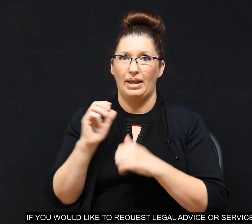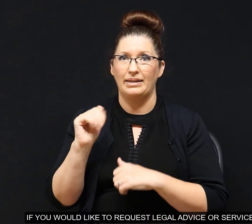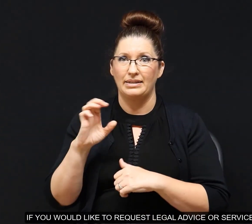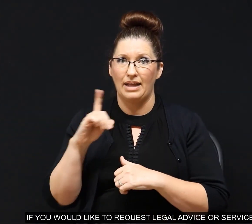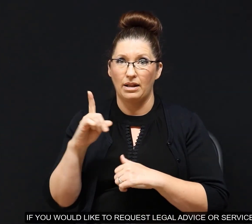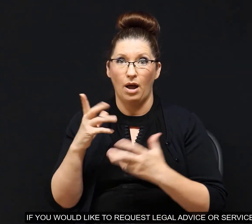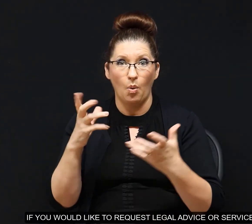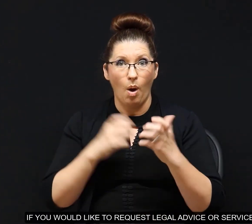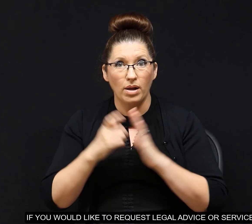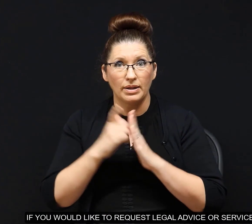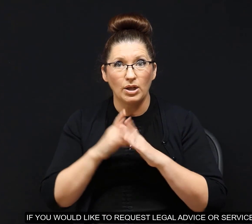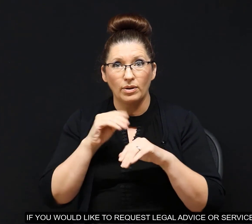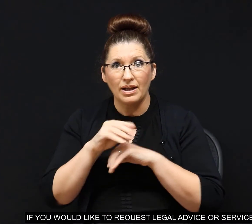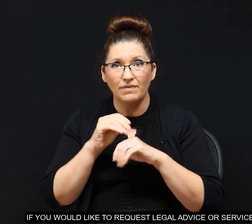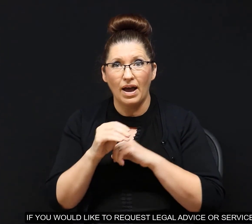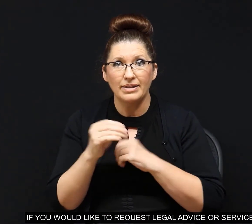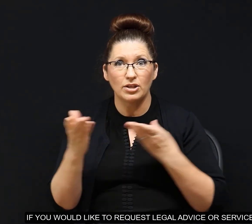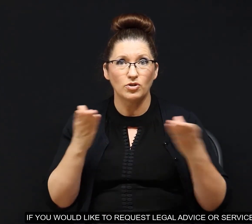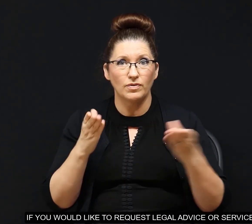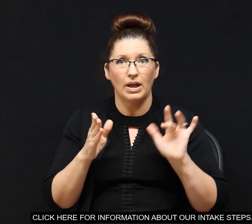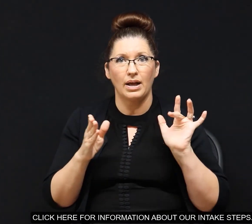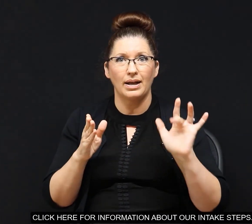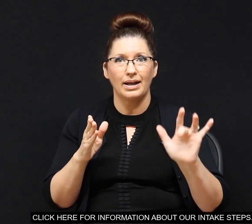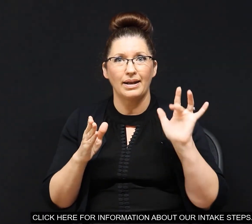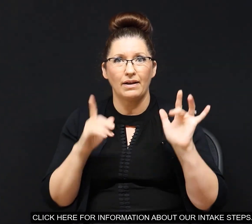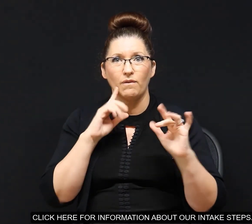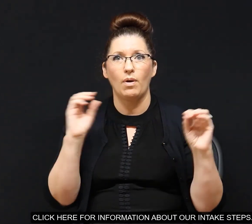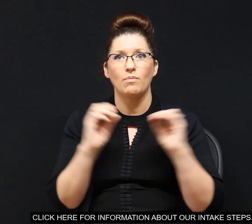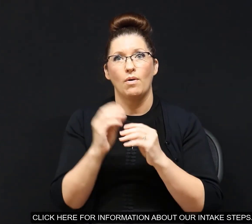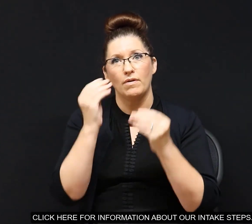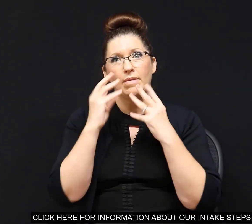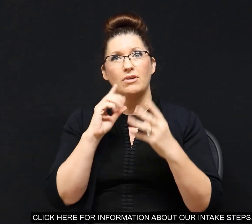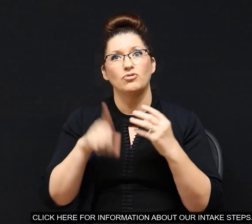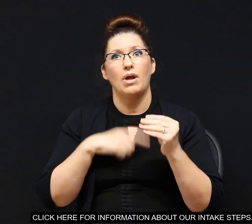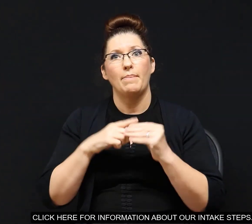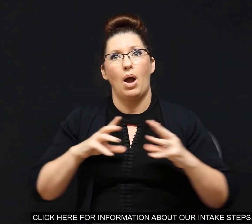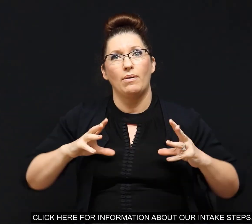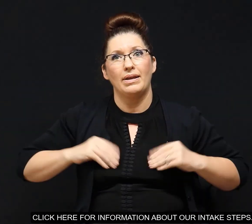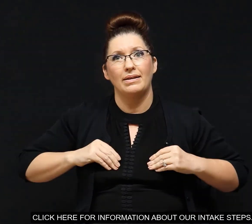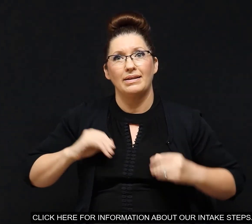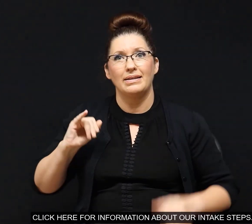request legal advice or services, click here for information about our intake steps.